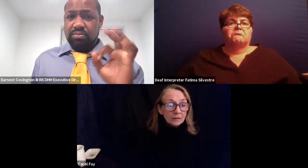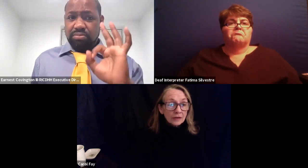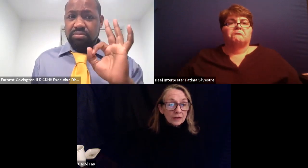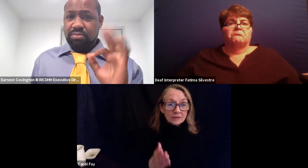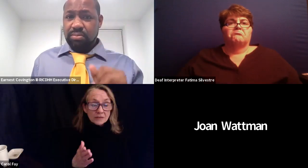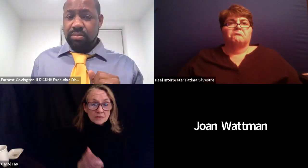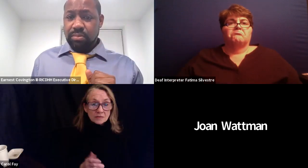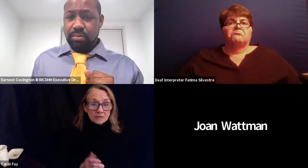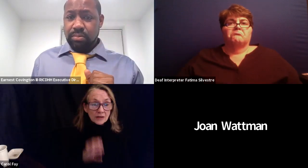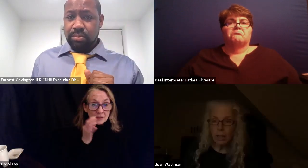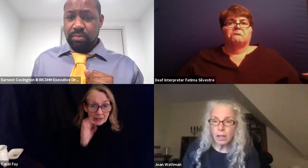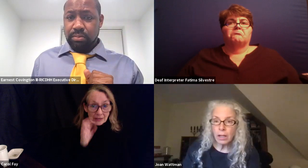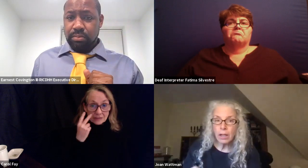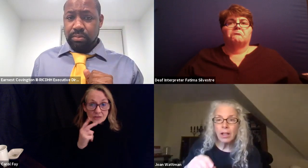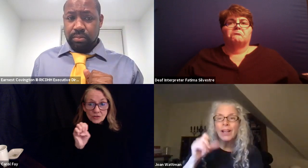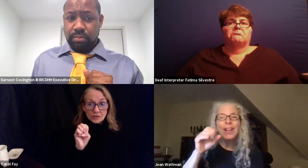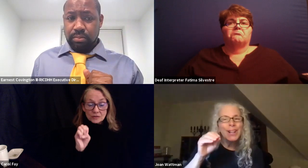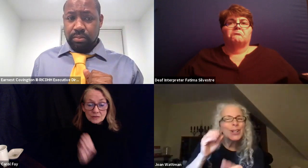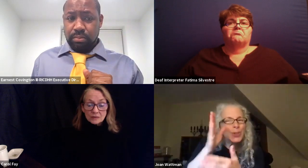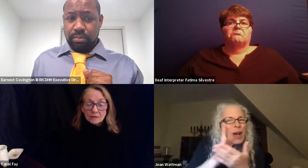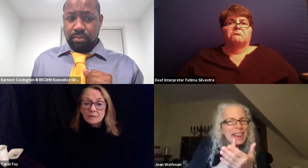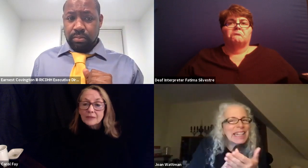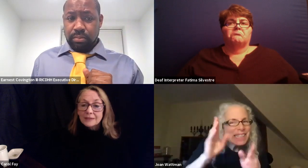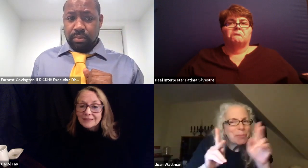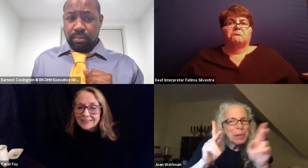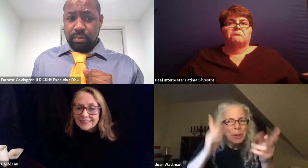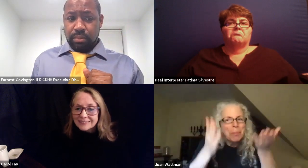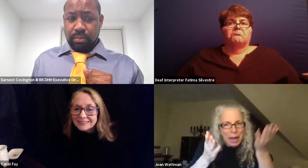Okay, it seems that Fatima can see Ernest.